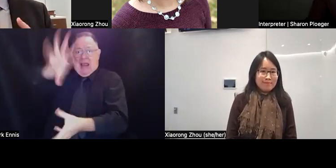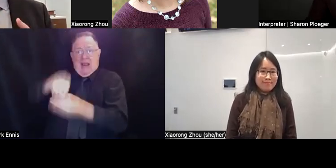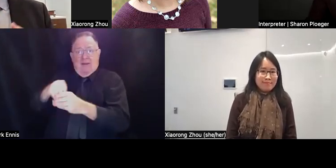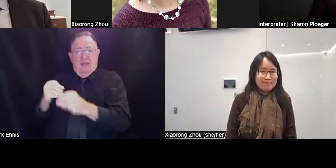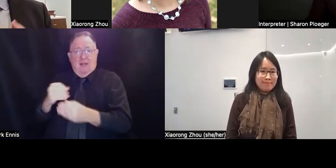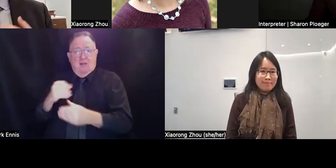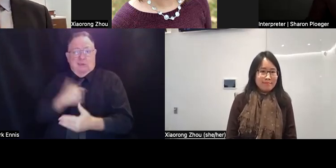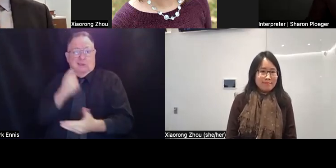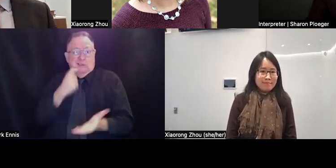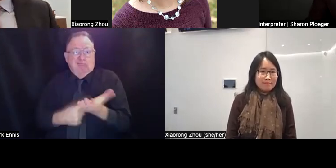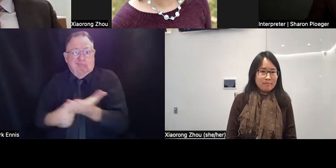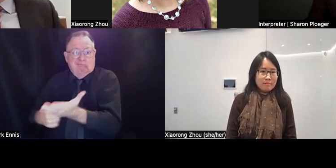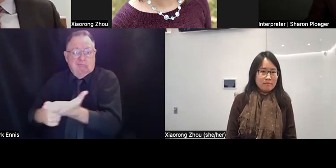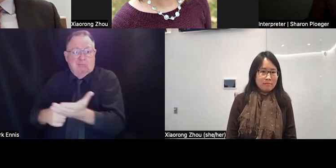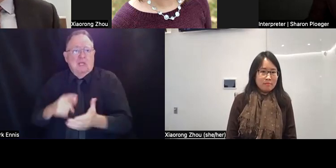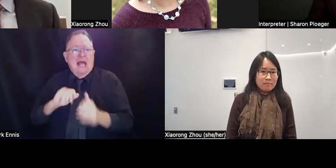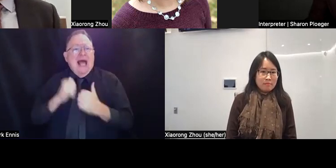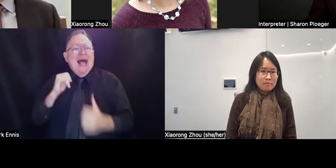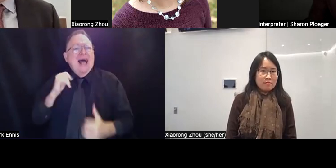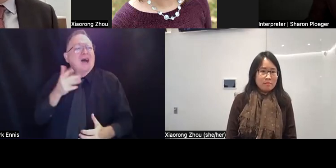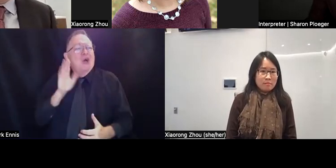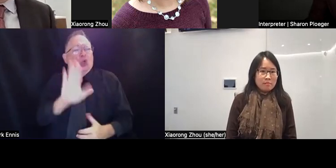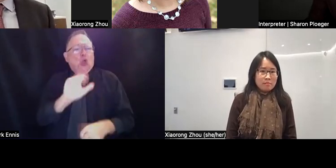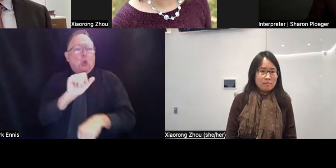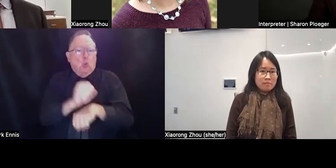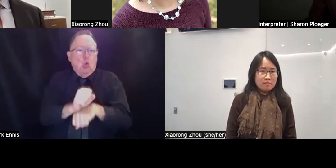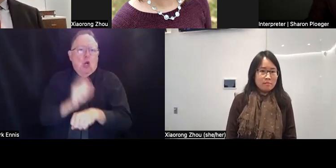self-advocacy movement among deaf Chinese people in China.